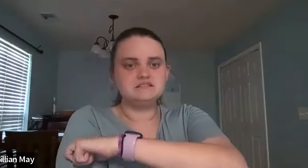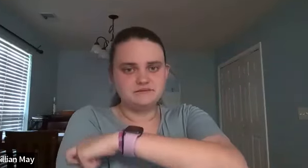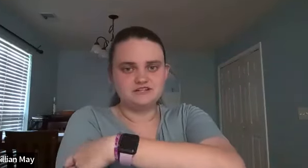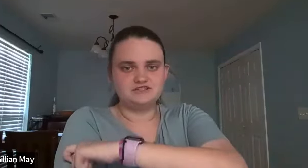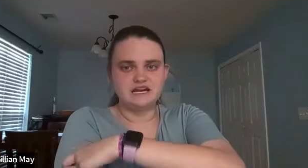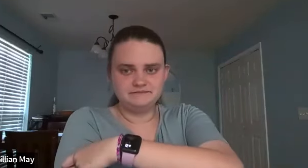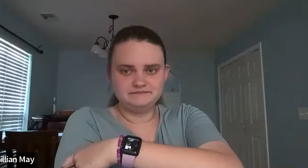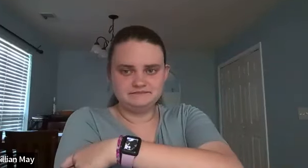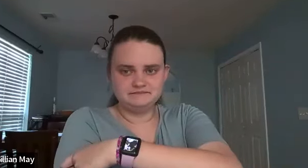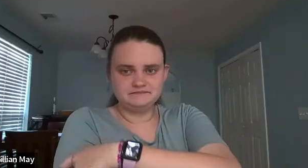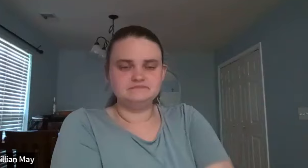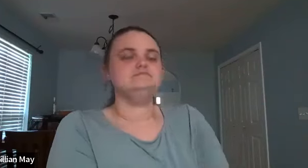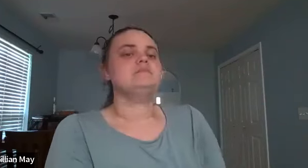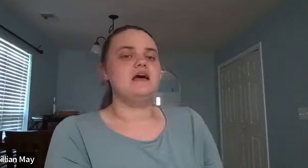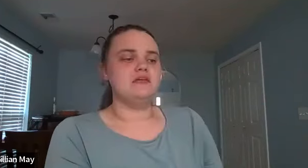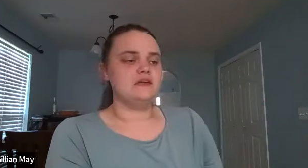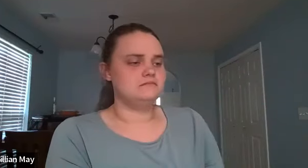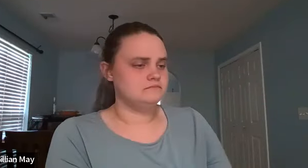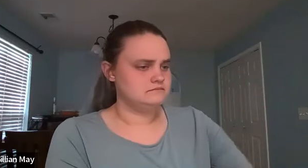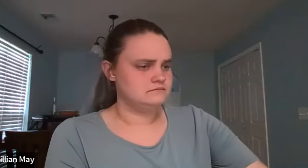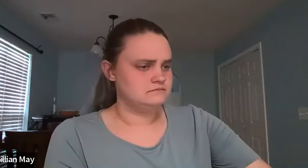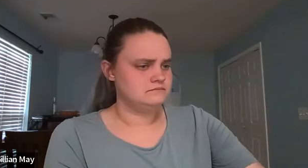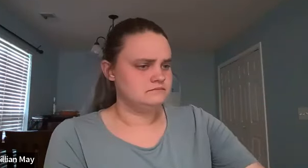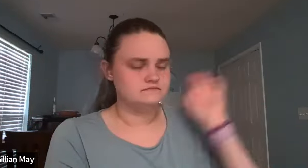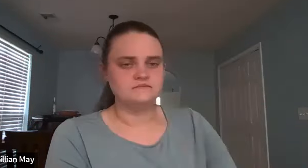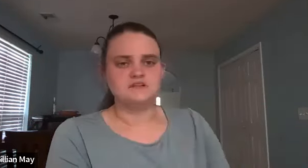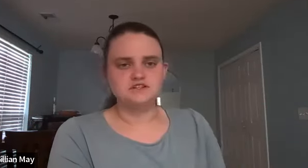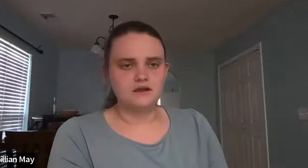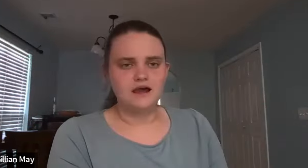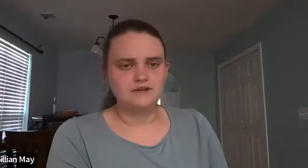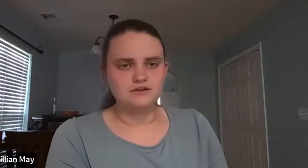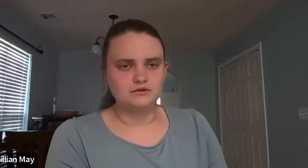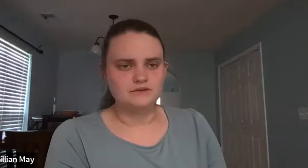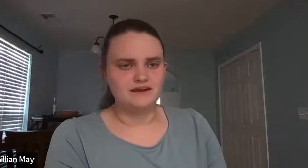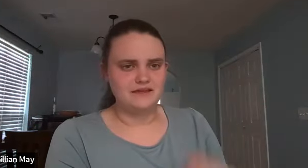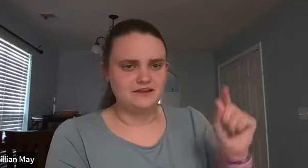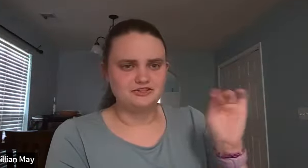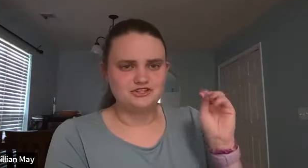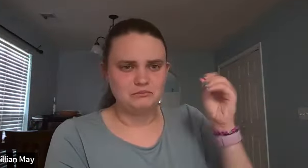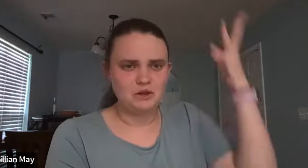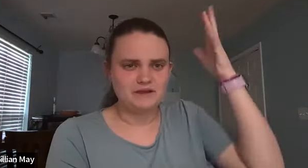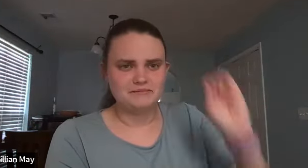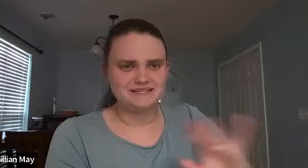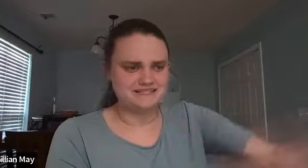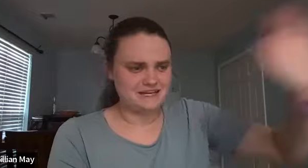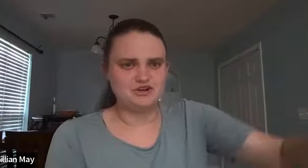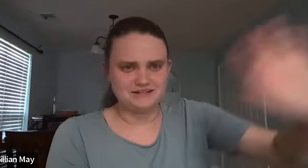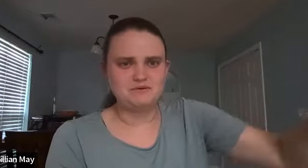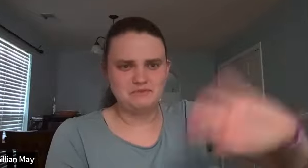St. Patrick's Day. And then, sorry, I'm in a group meet and they're just all blowing up and texting. I'm trying to swipe them